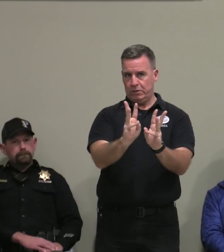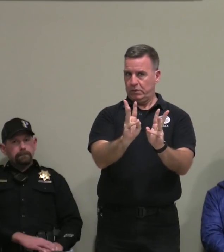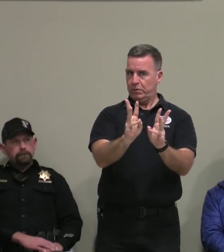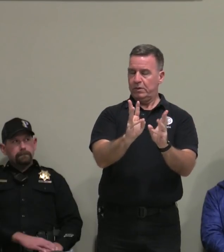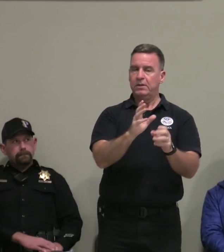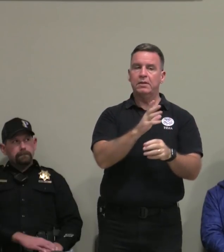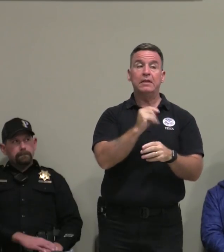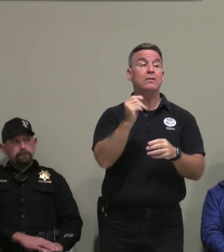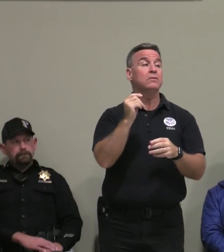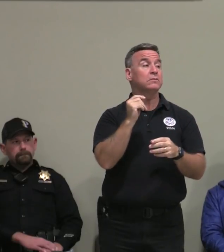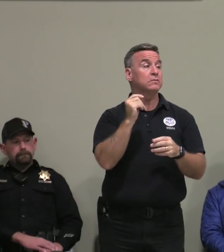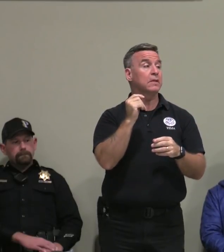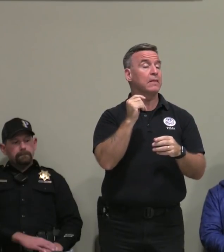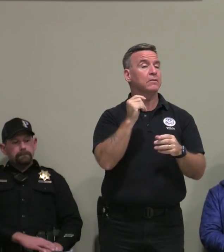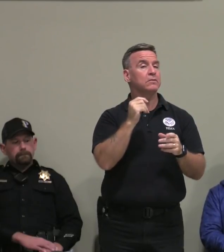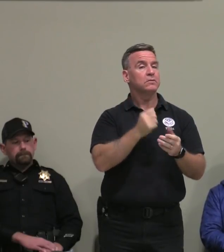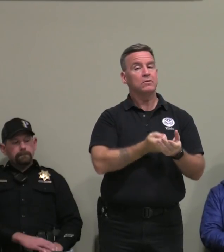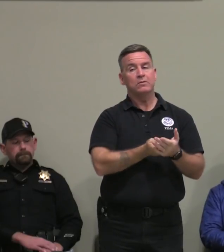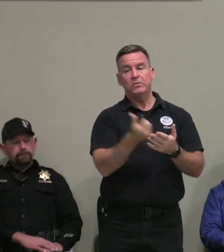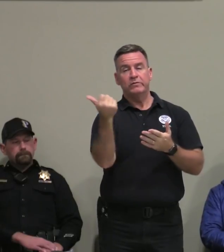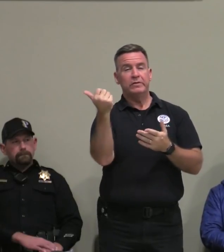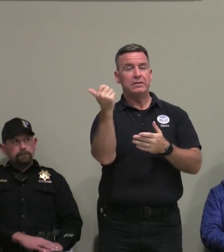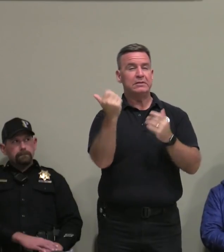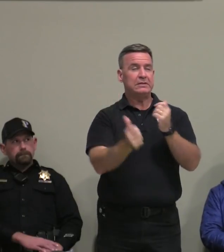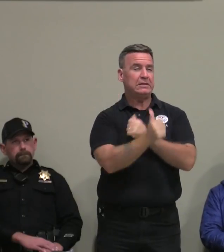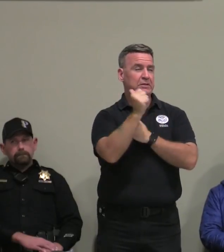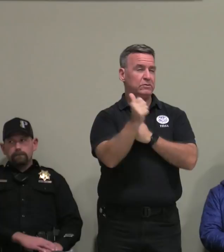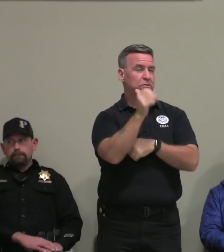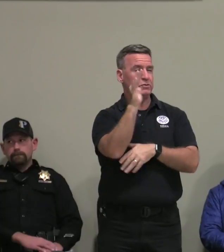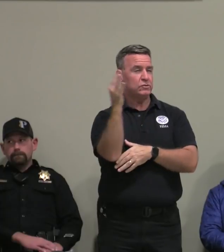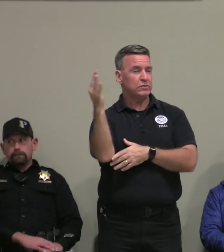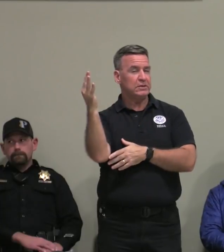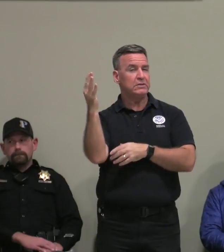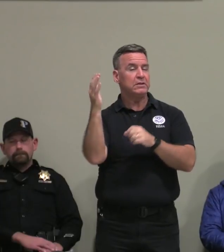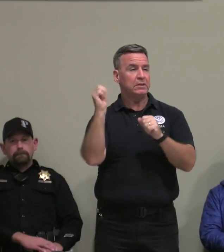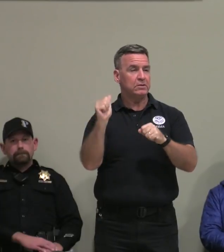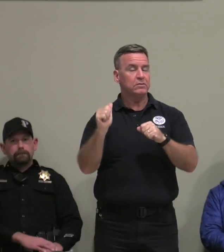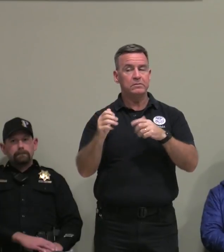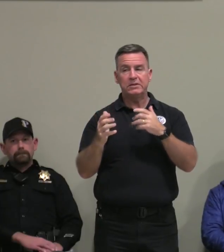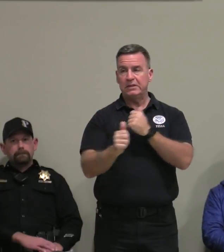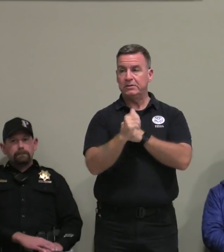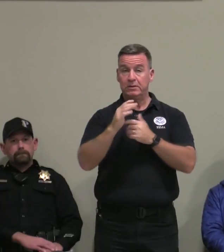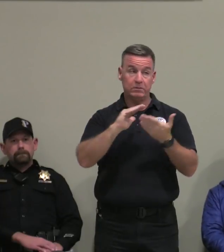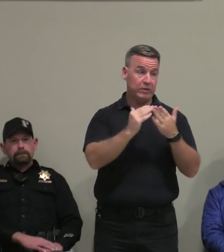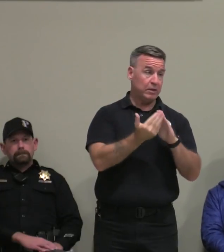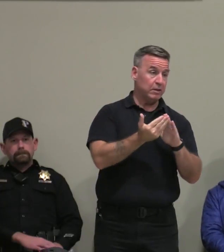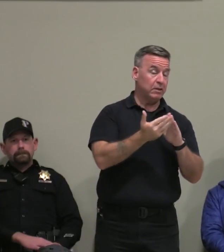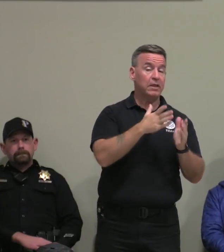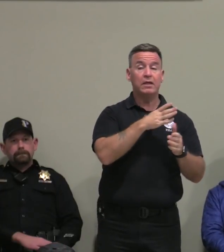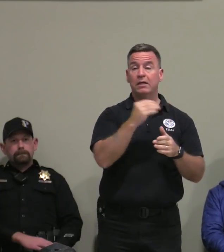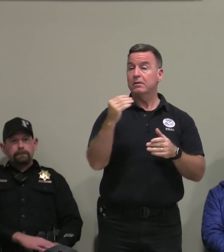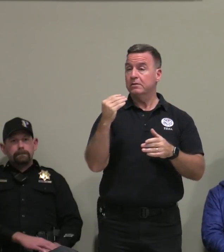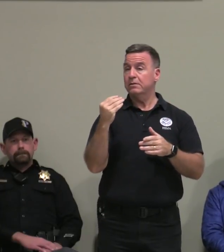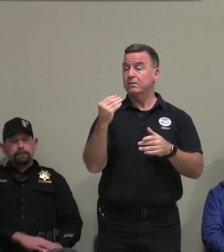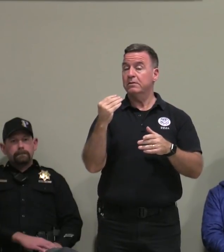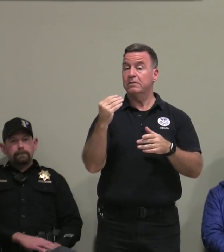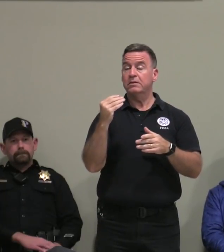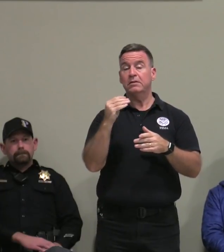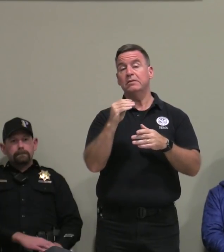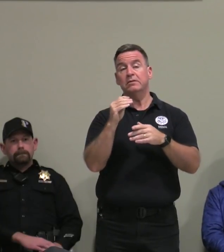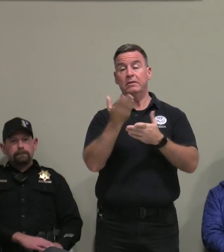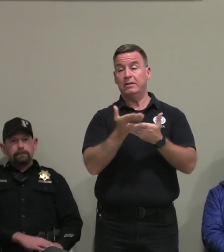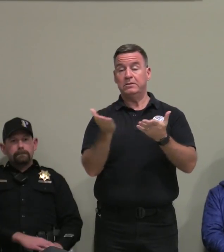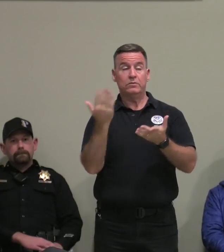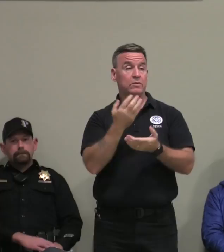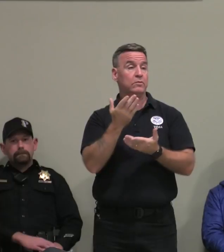and ultimately removing hazard trees that are a potential danger to the community and also to the infrastructure that